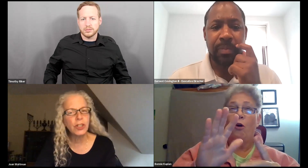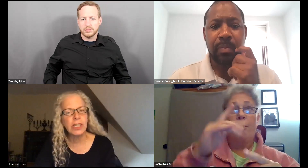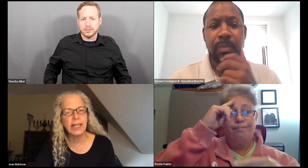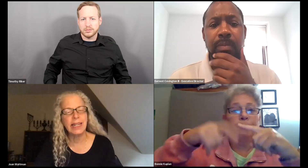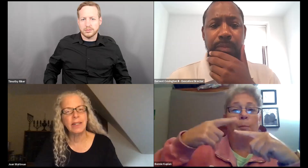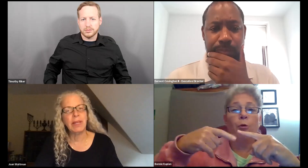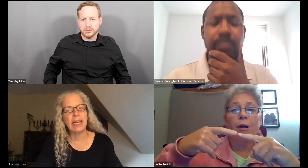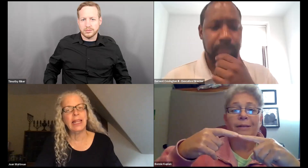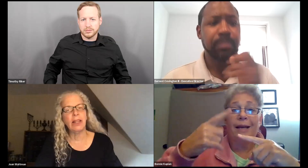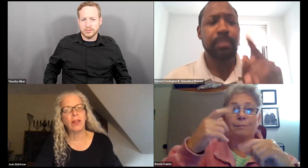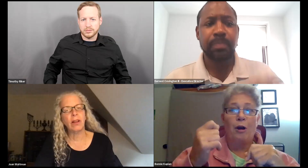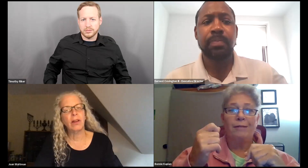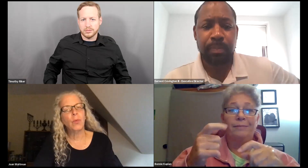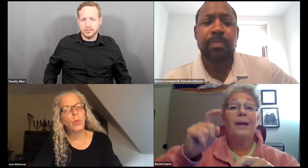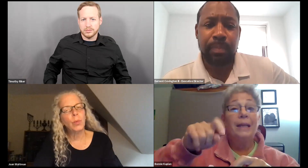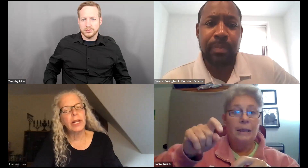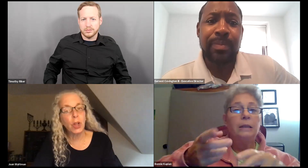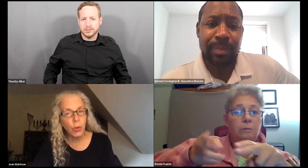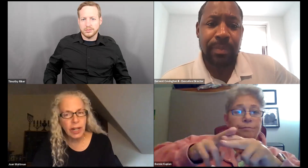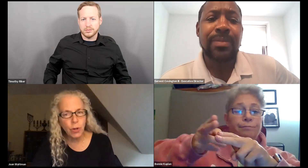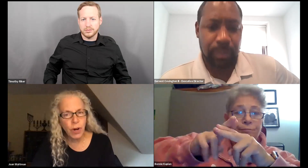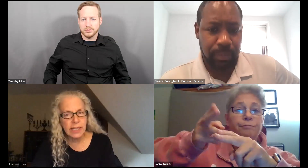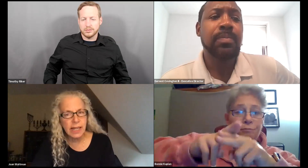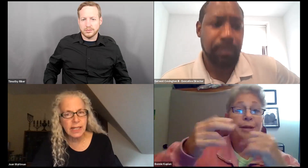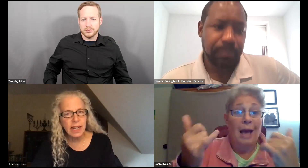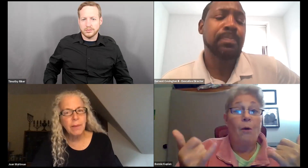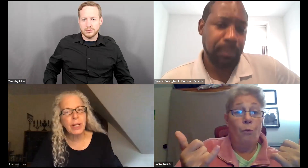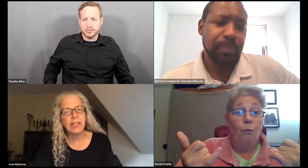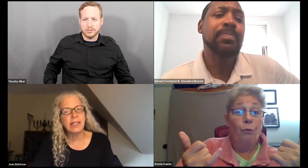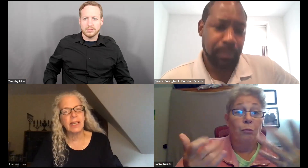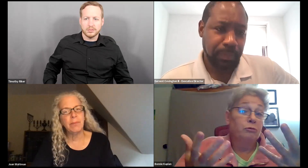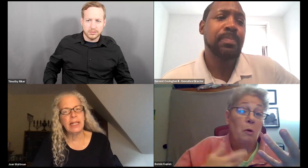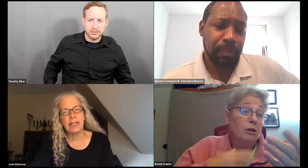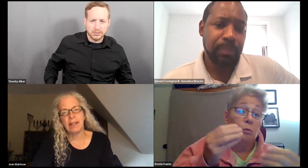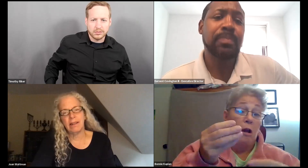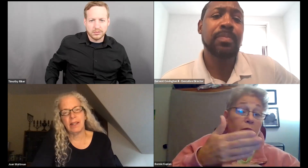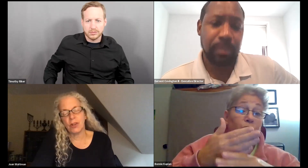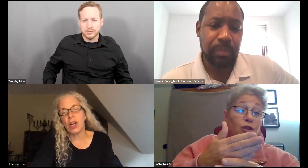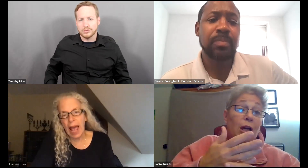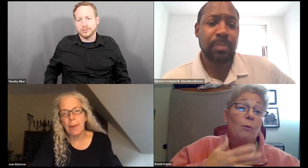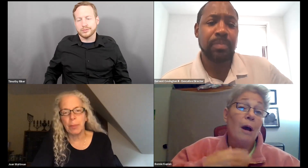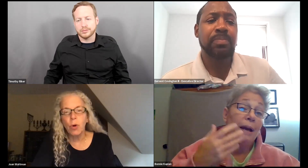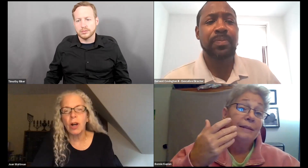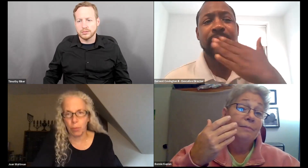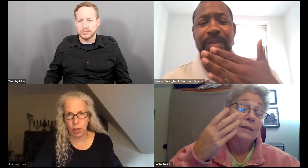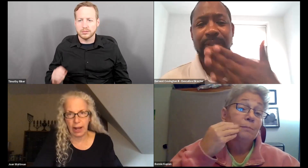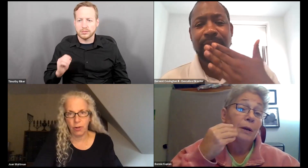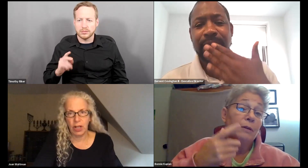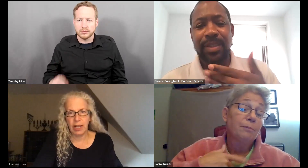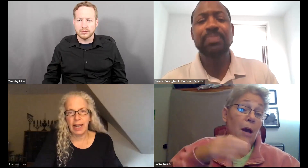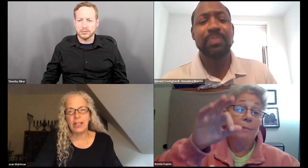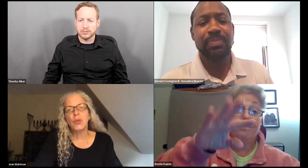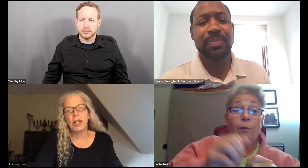are questions that need to be, I think, included in your process, because it makes it's going to happen more and more